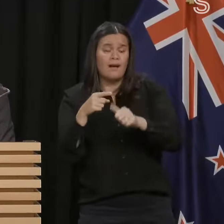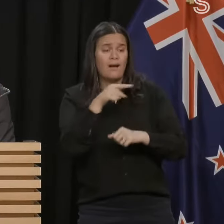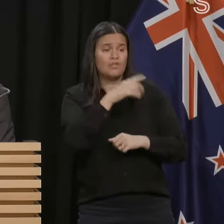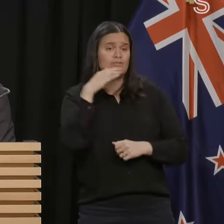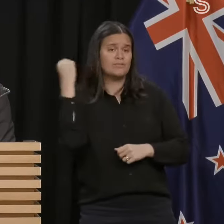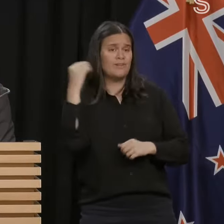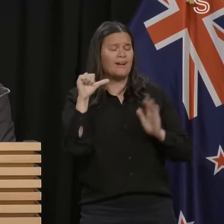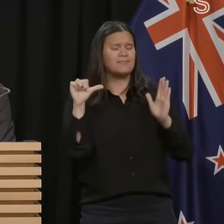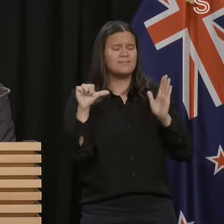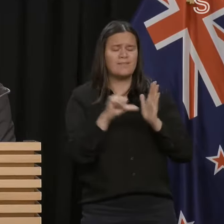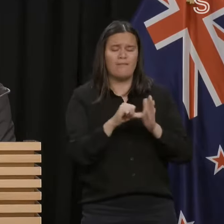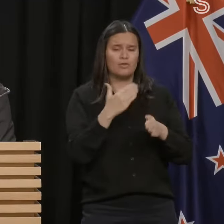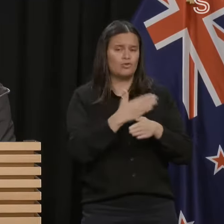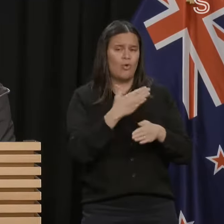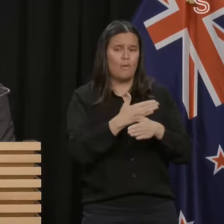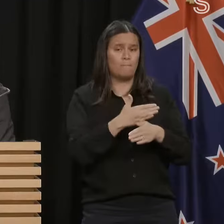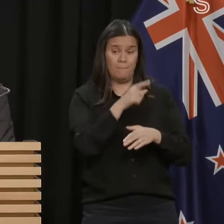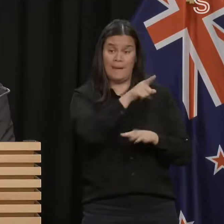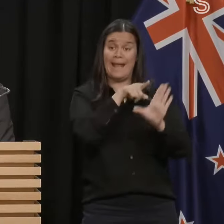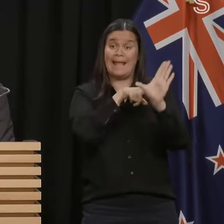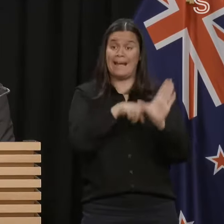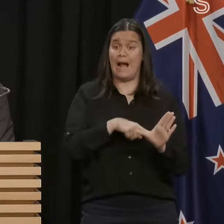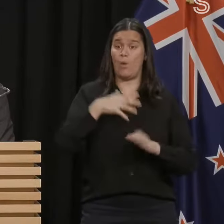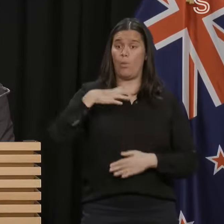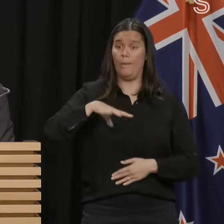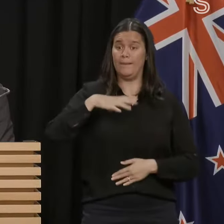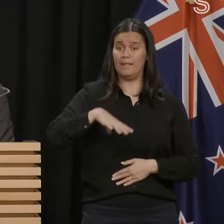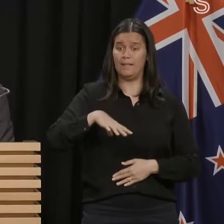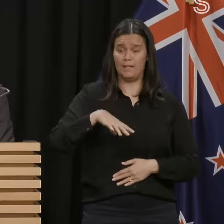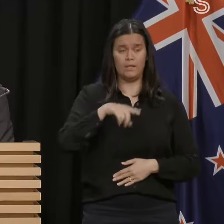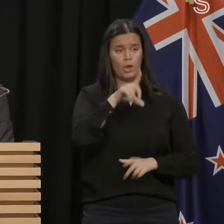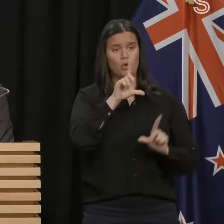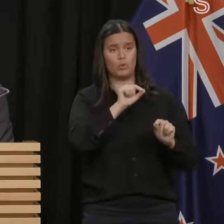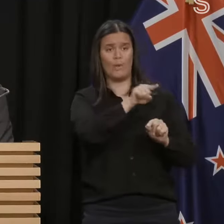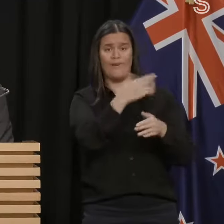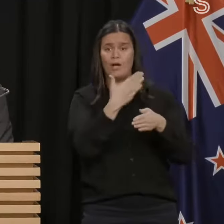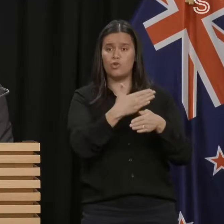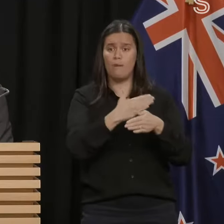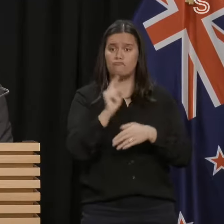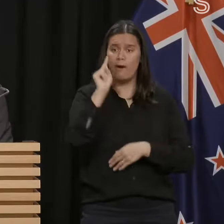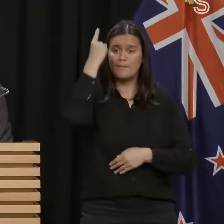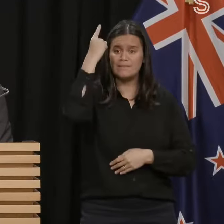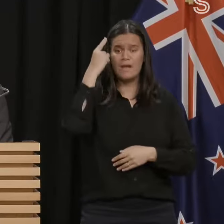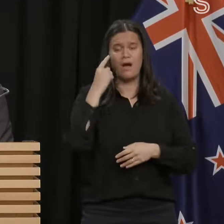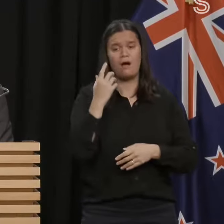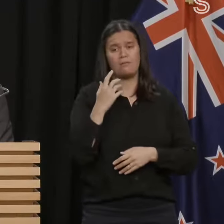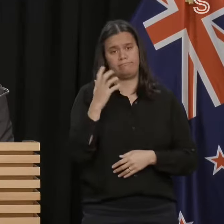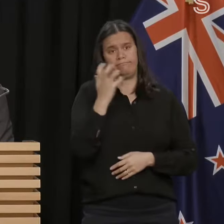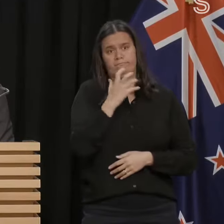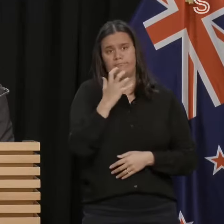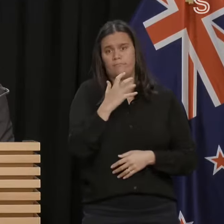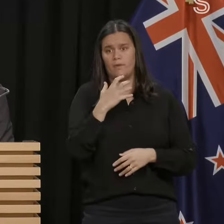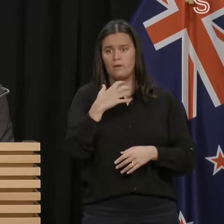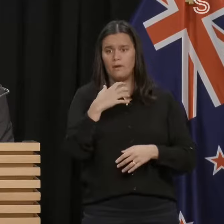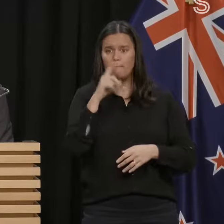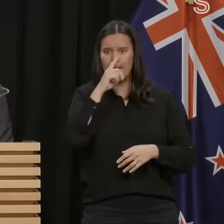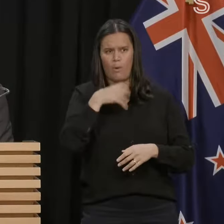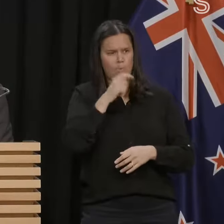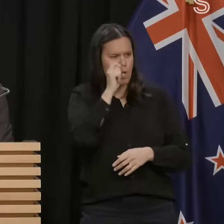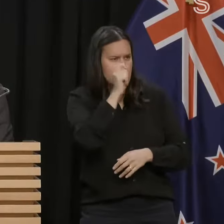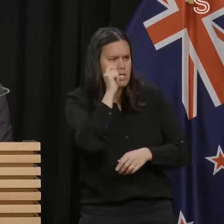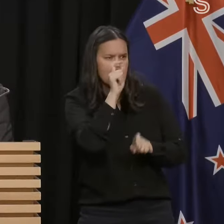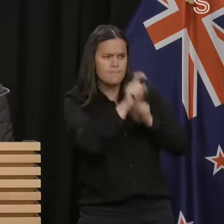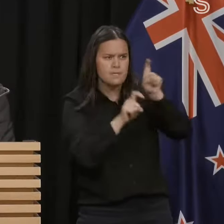for Jacinda as a young woman to do the job, given that she was subjected to a much greater degree of scrutiny